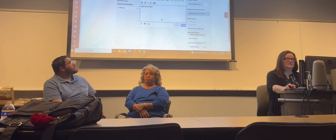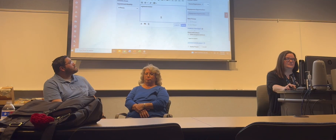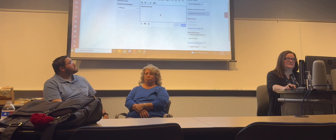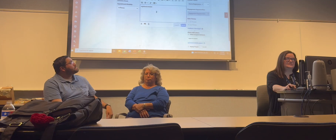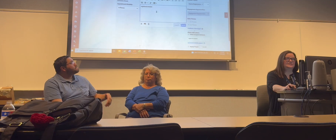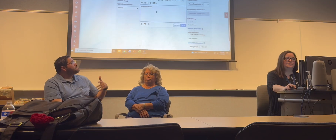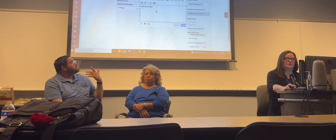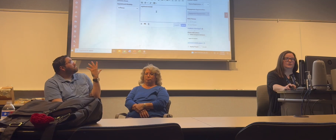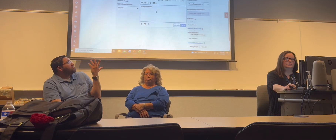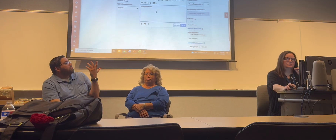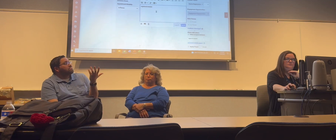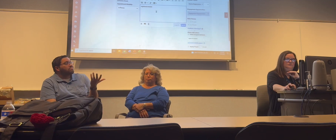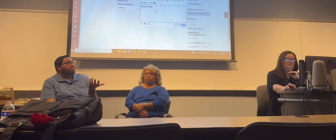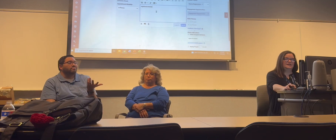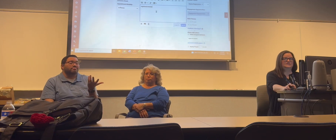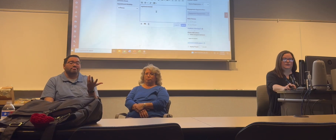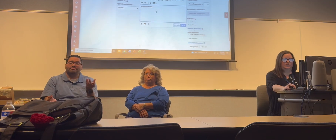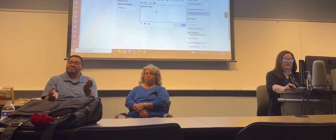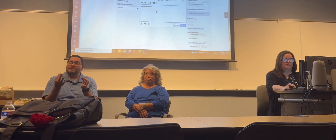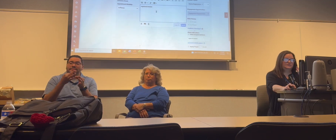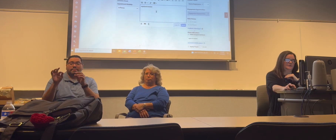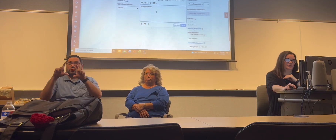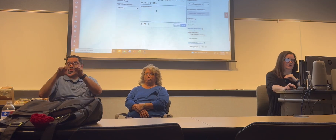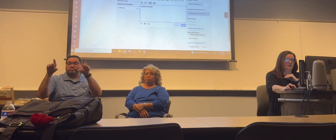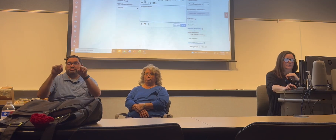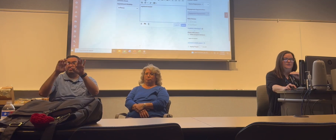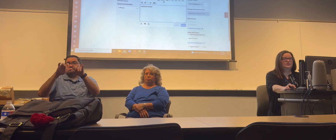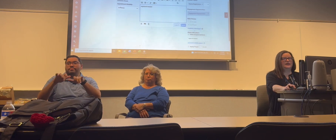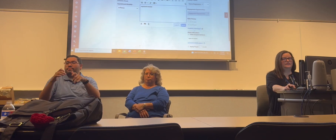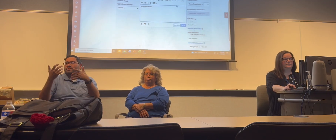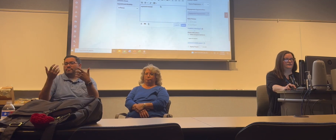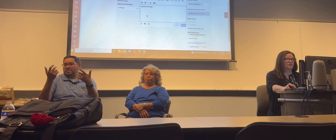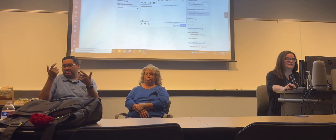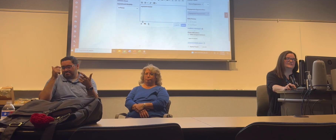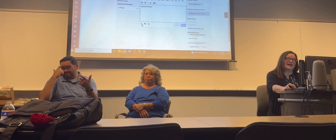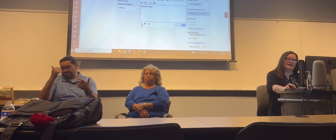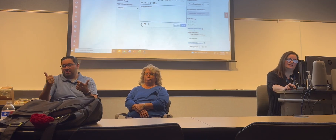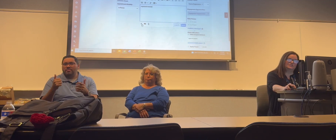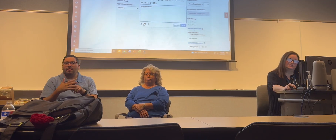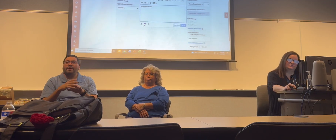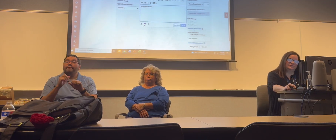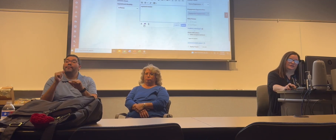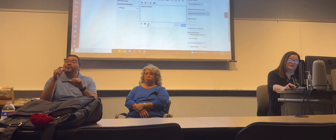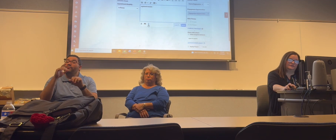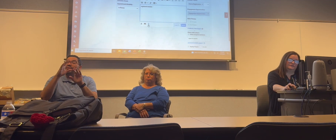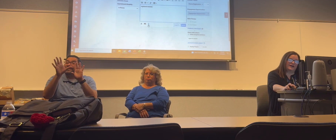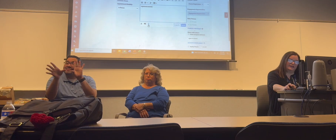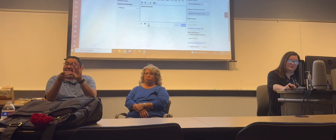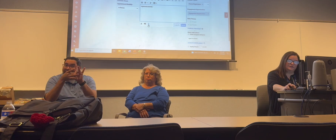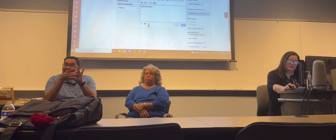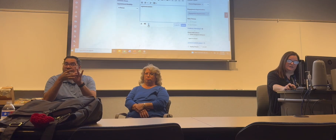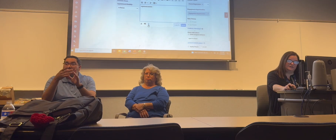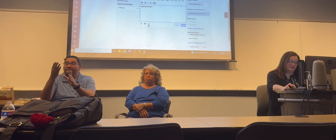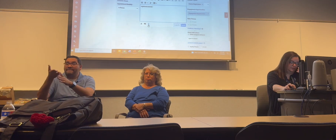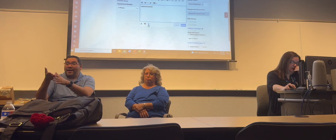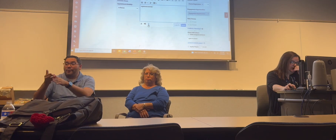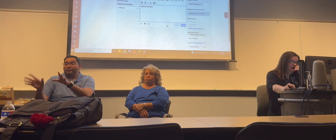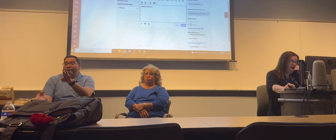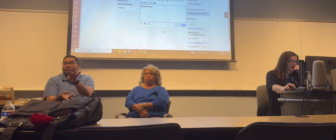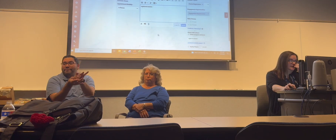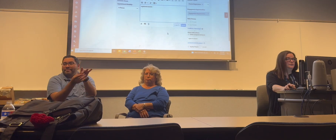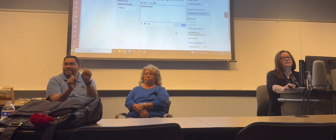But it's just a simple text field. You type in your note, but you can attach files if you need